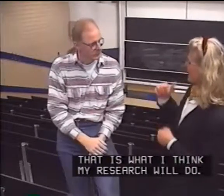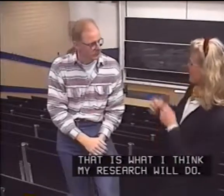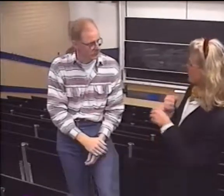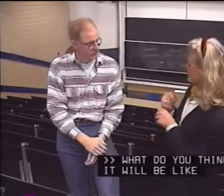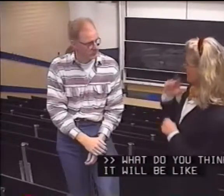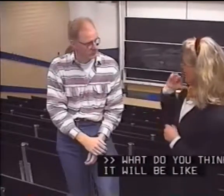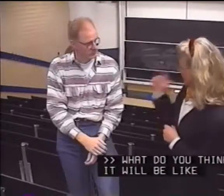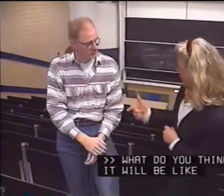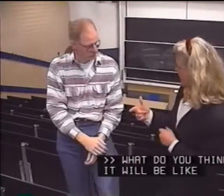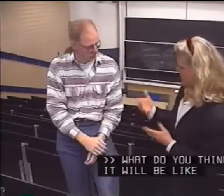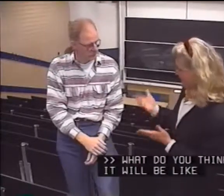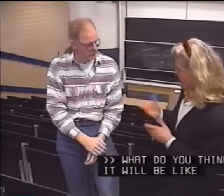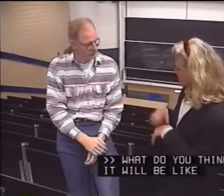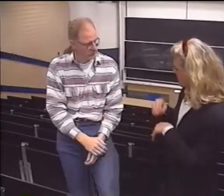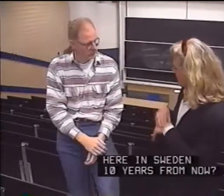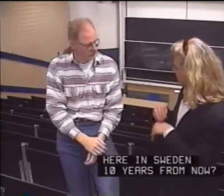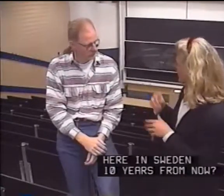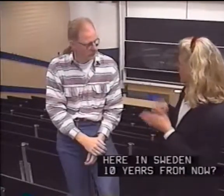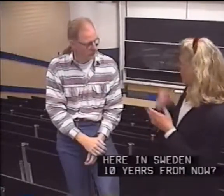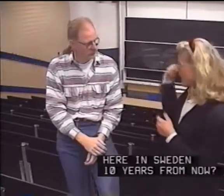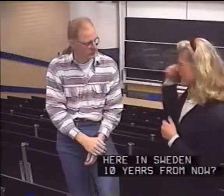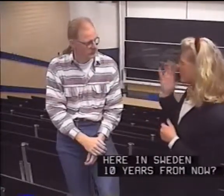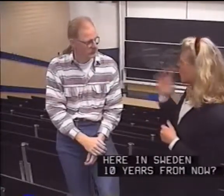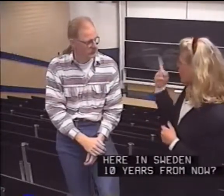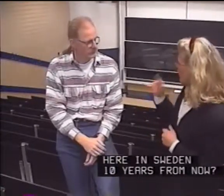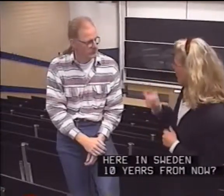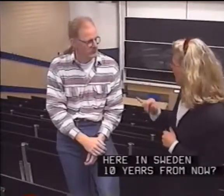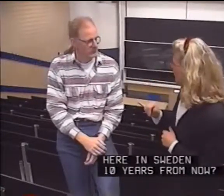What do you think it will be like here in Sweden ten years from now?